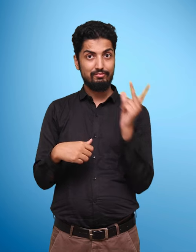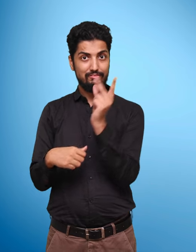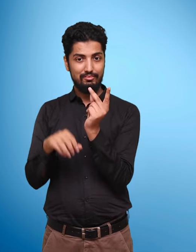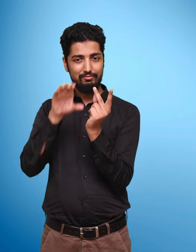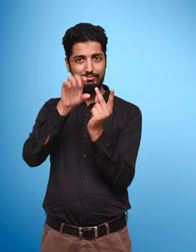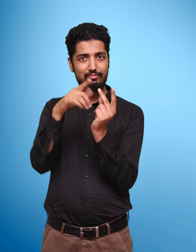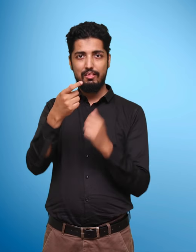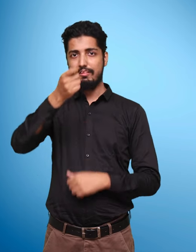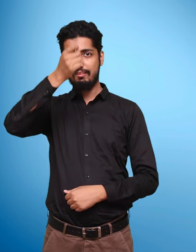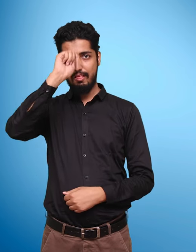Cap.